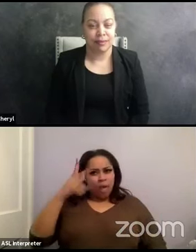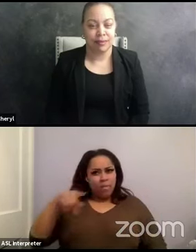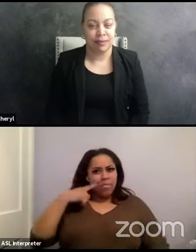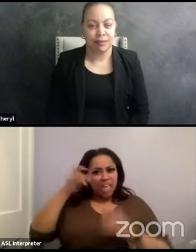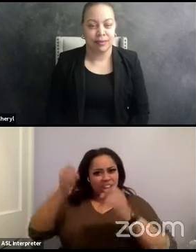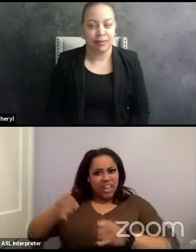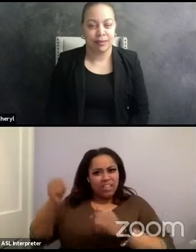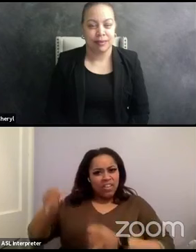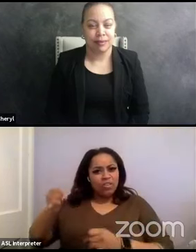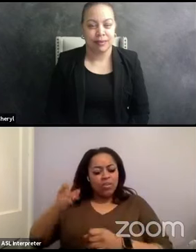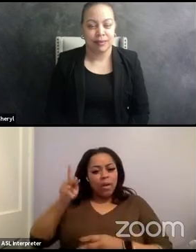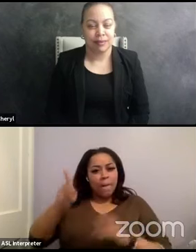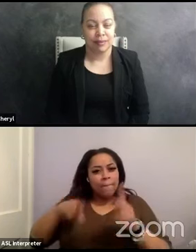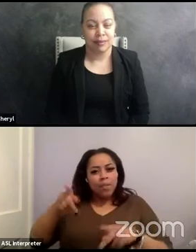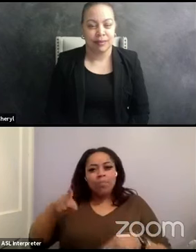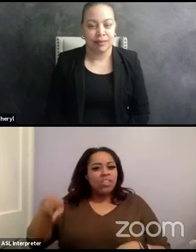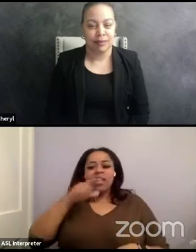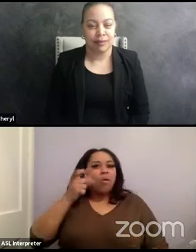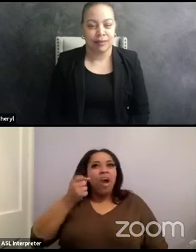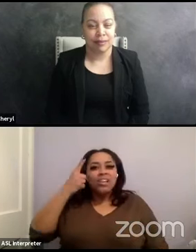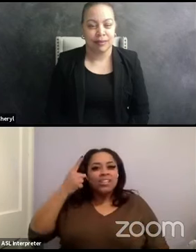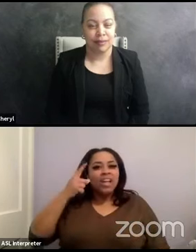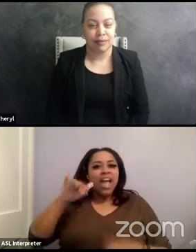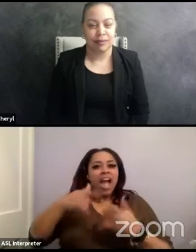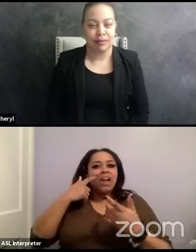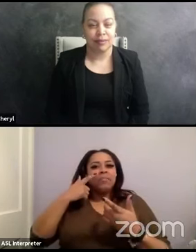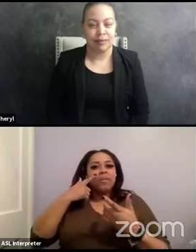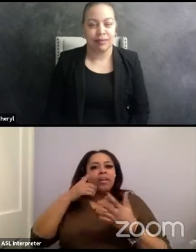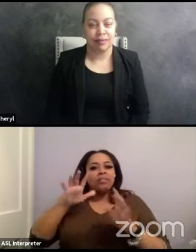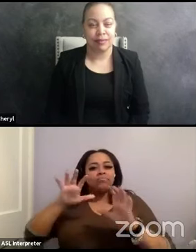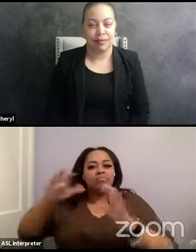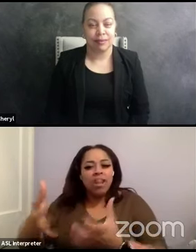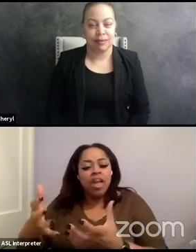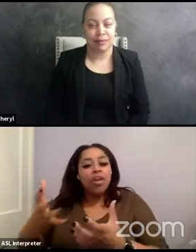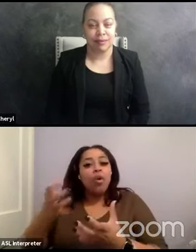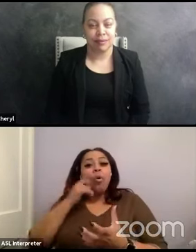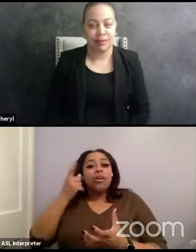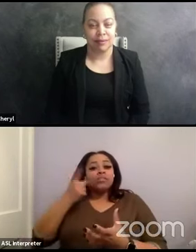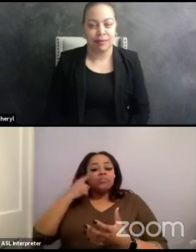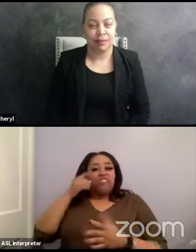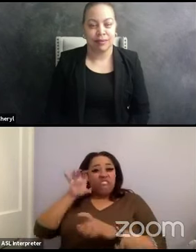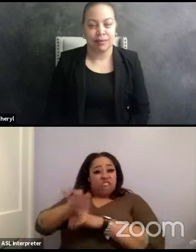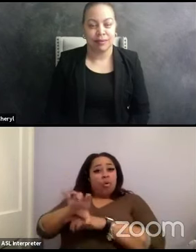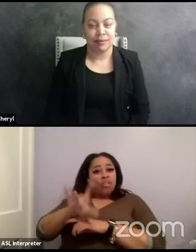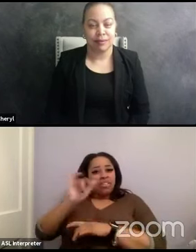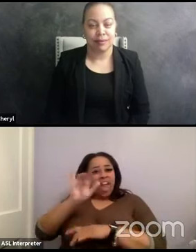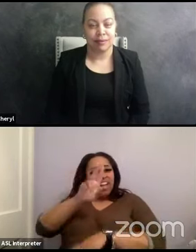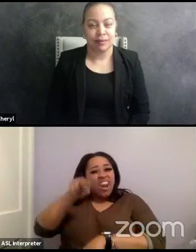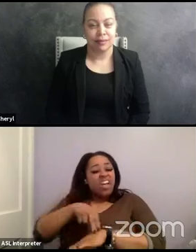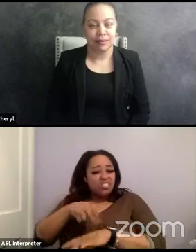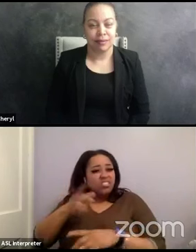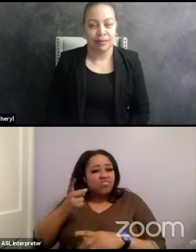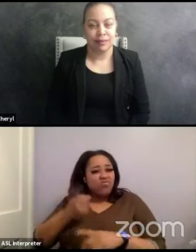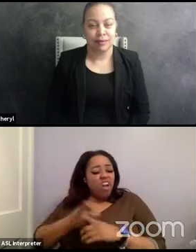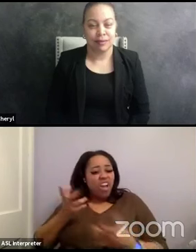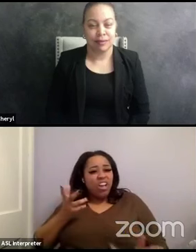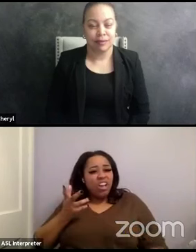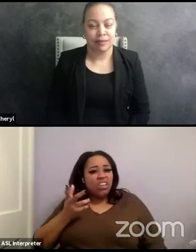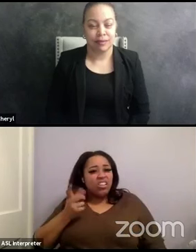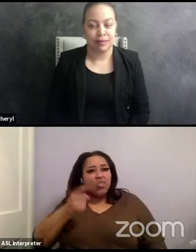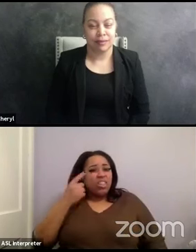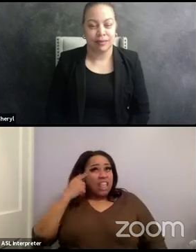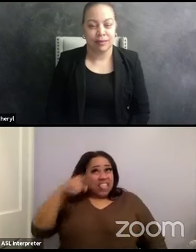individual people, they don't understand how to be part of a collective unless it's something forced upon them, like nationalism, right? Do you think that